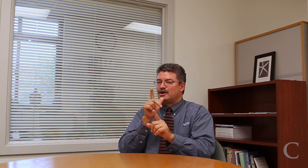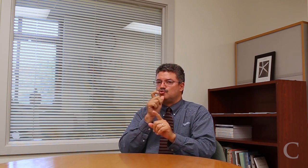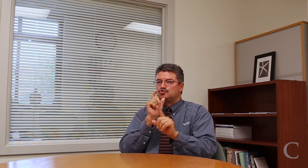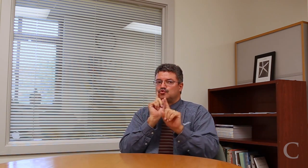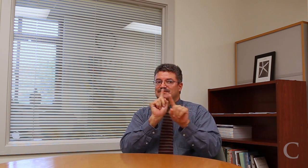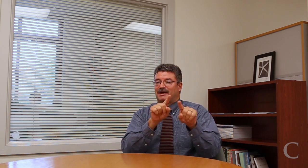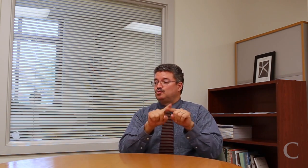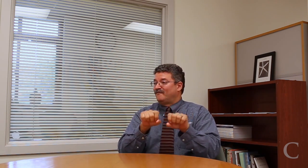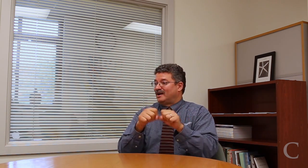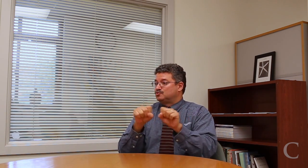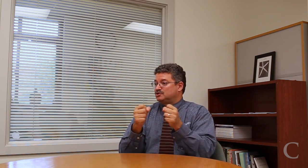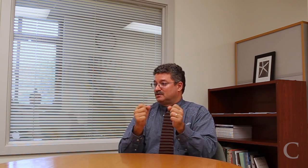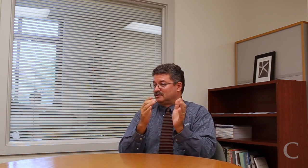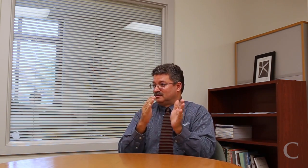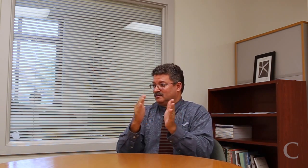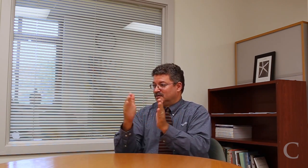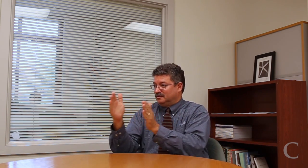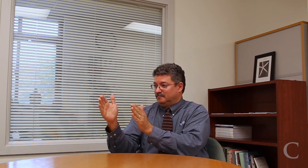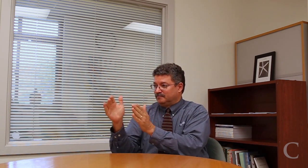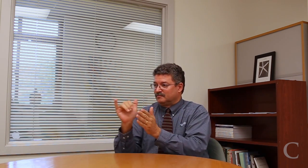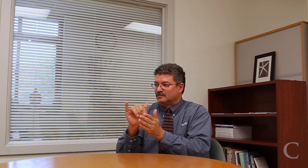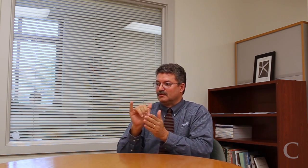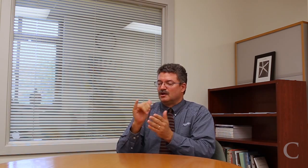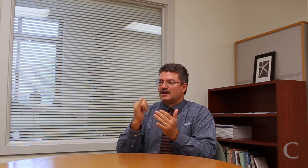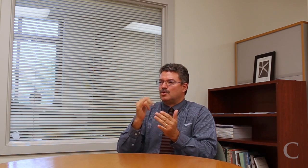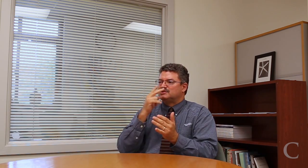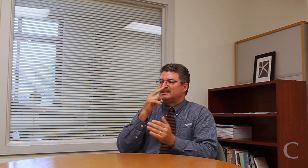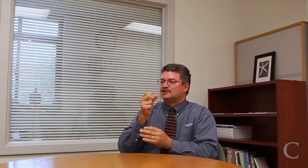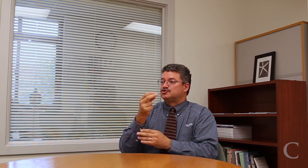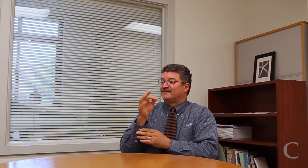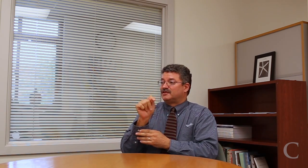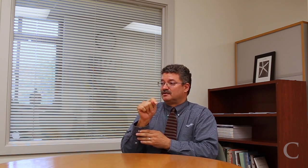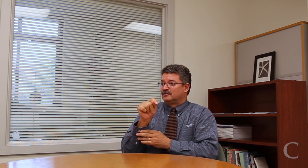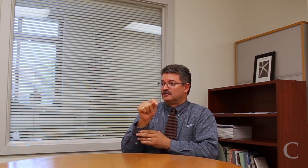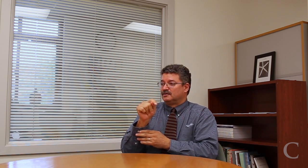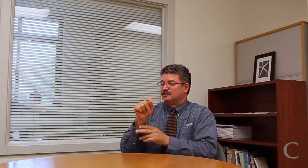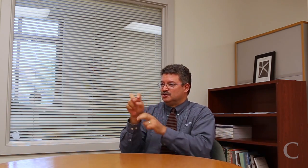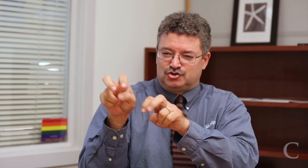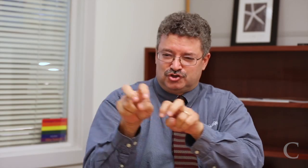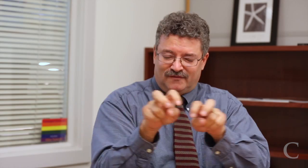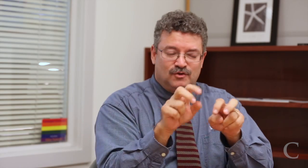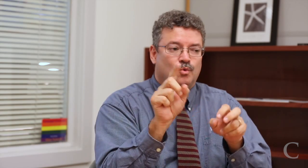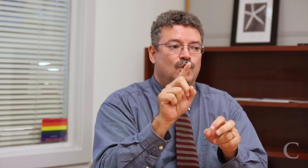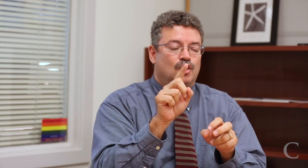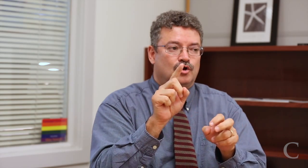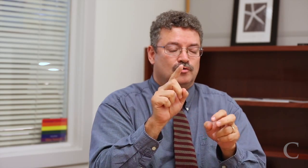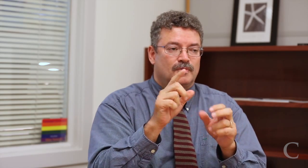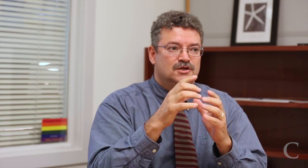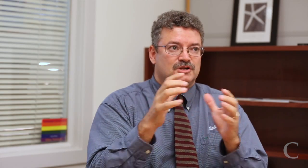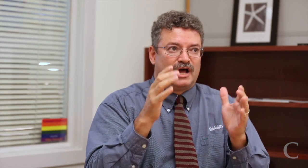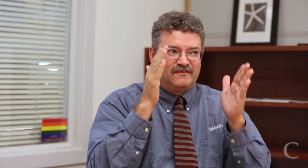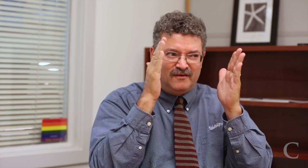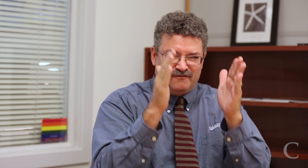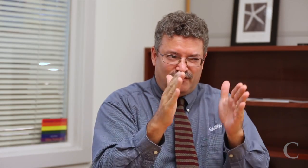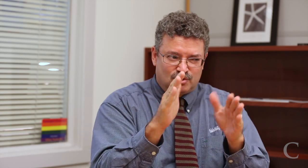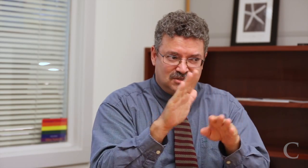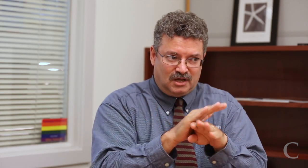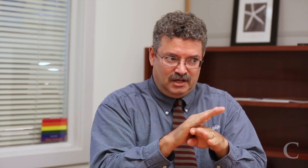charged and who's responding to the violations. So we've seen a shift where we see a lot of